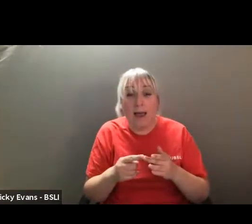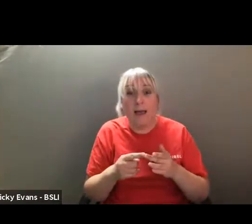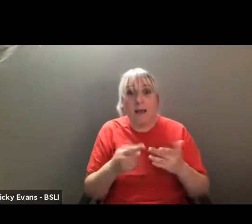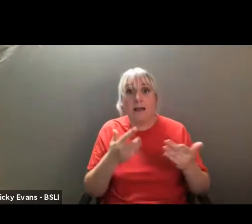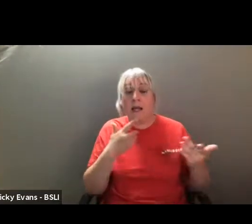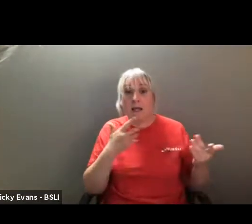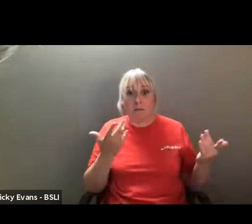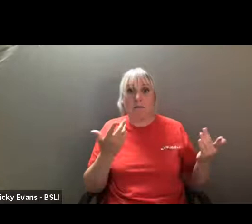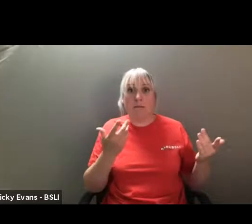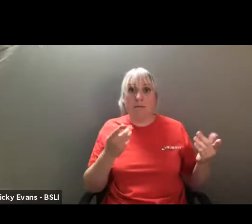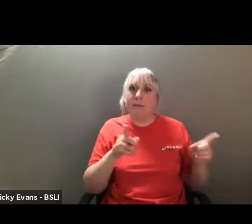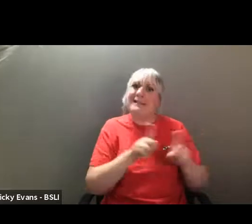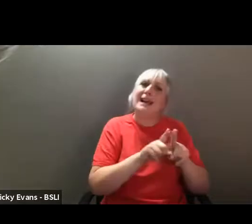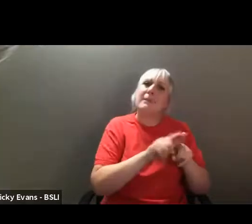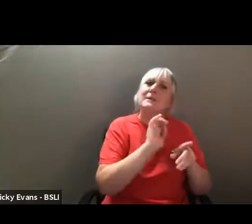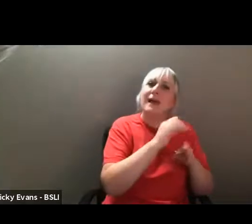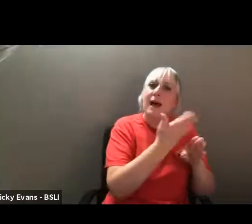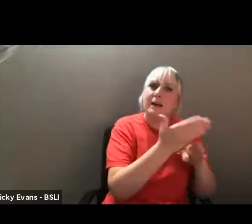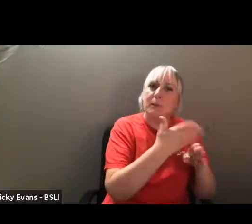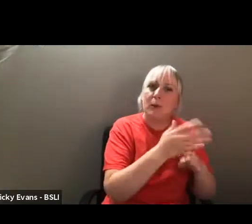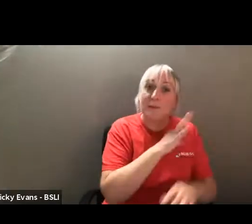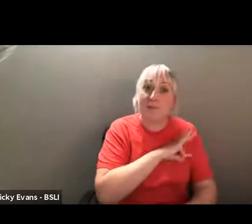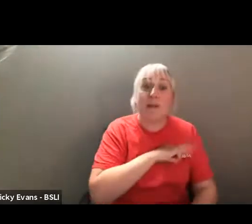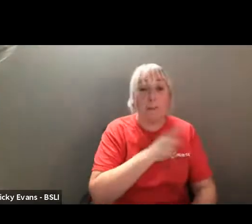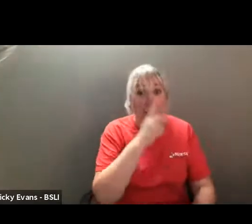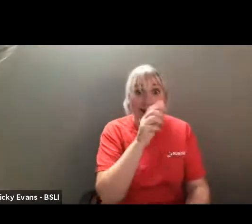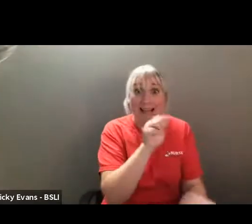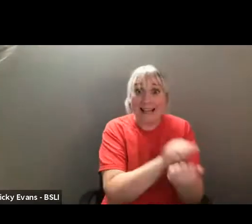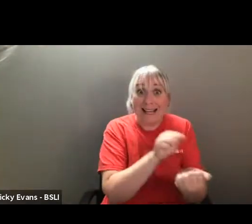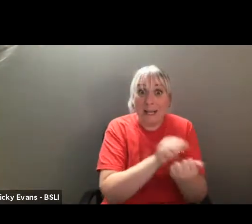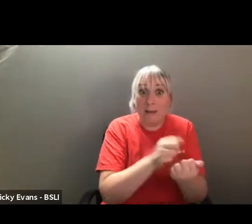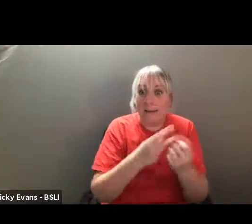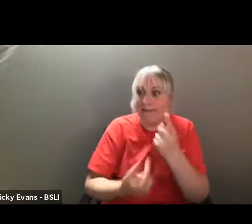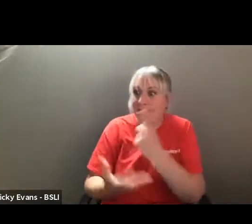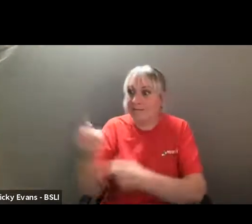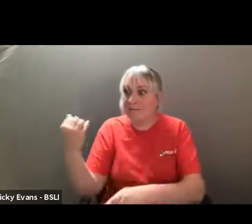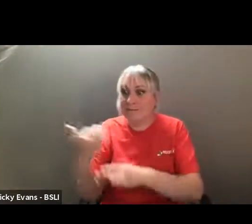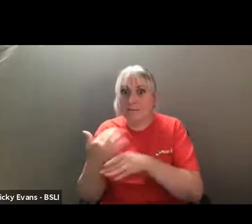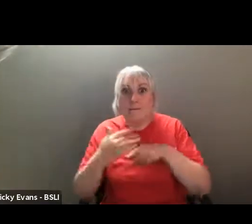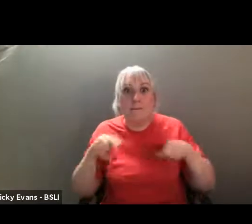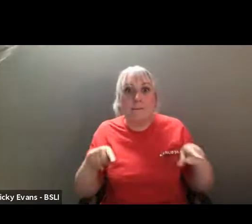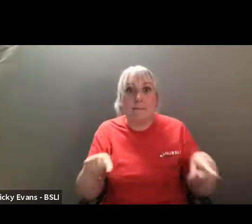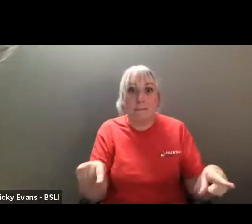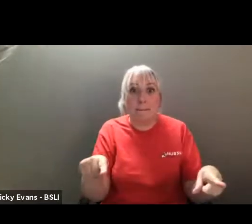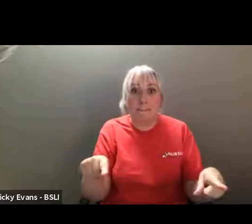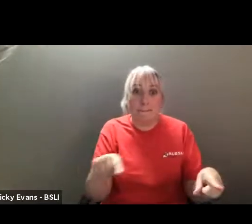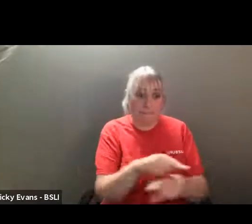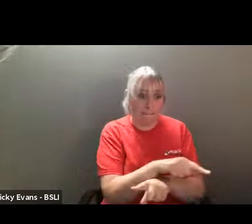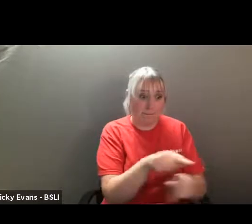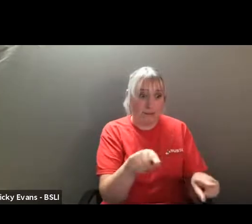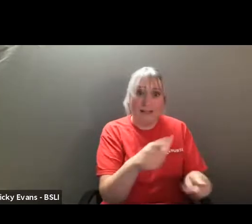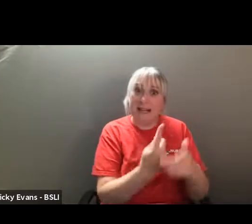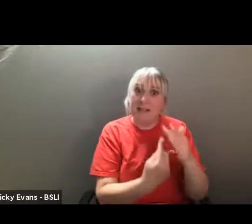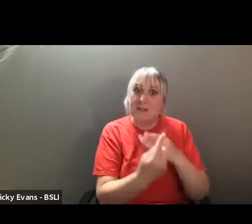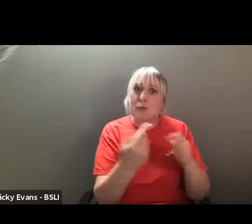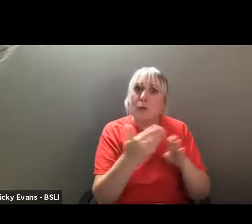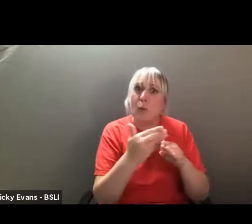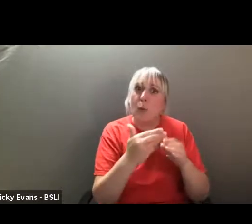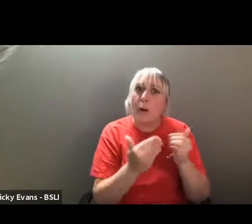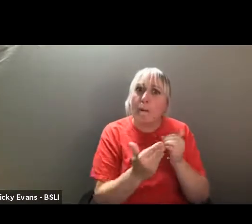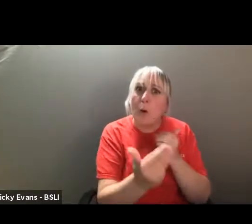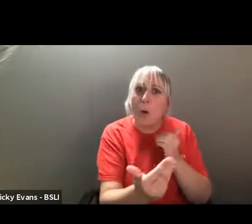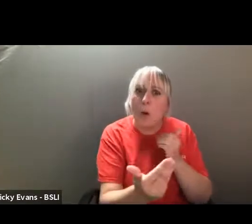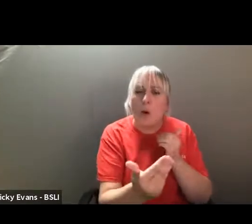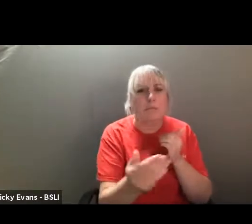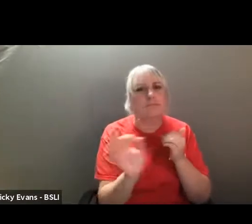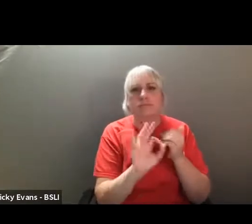say, is the same thing as unemployment benefits, just you get to keep it if you keep working, if you take up work. Those individuals did not work more than the control group who